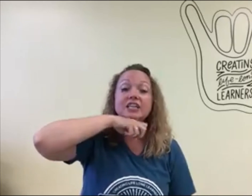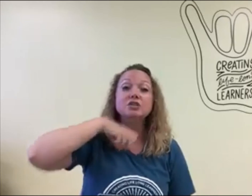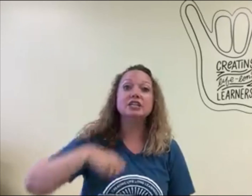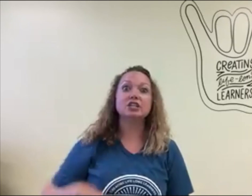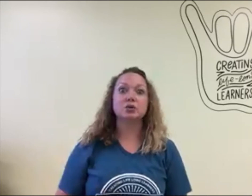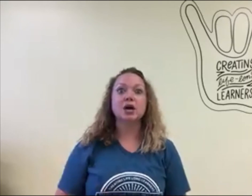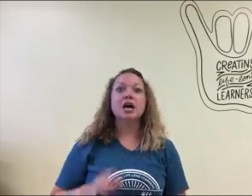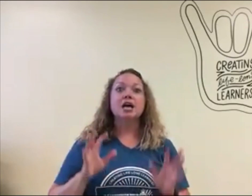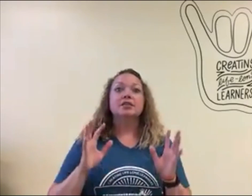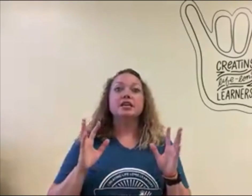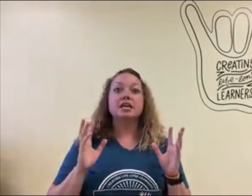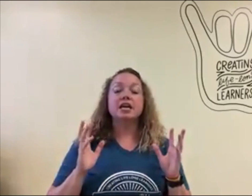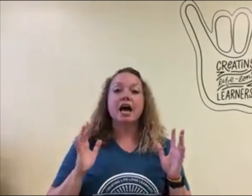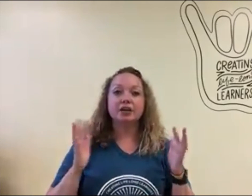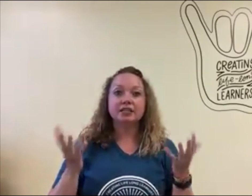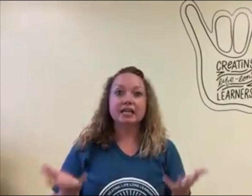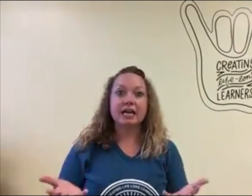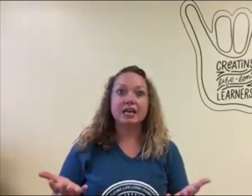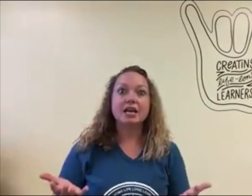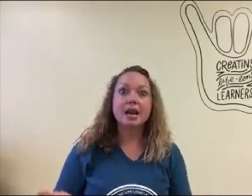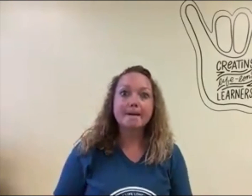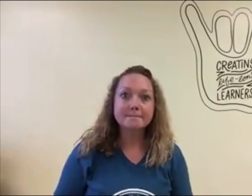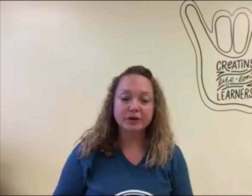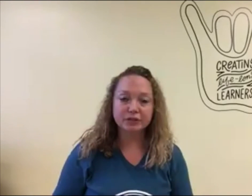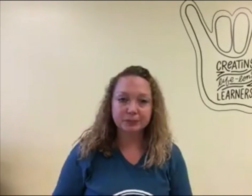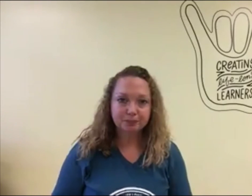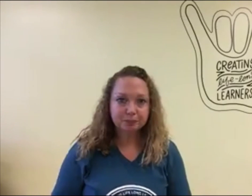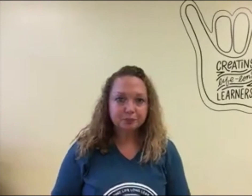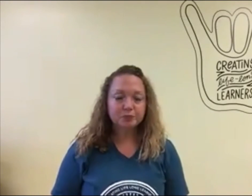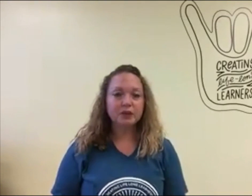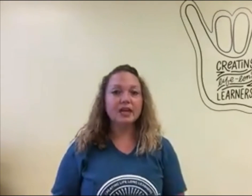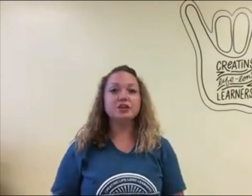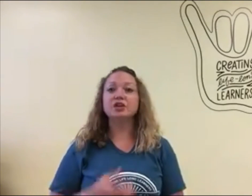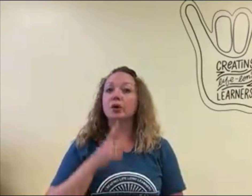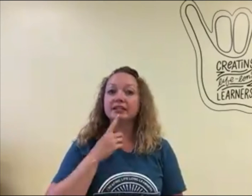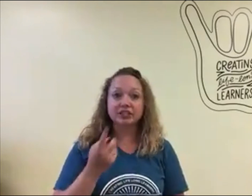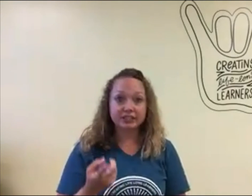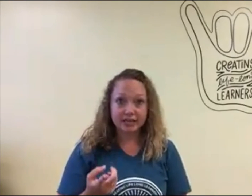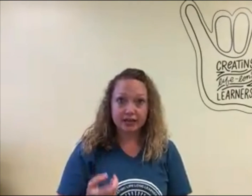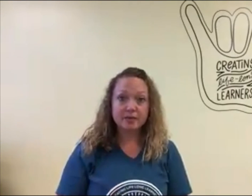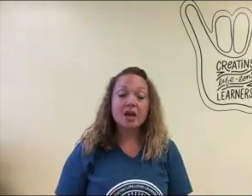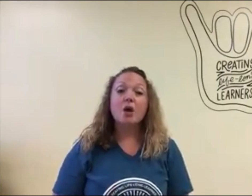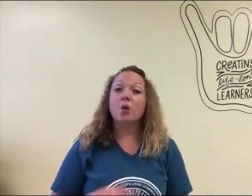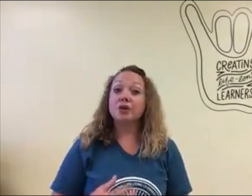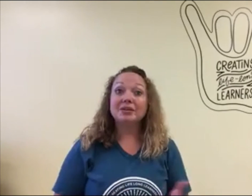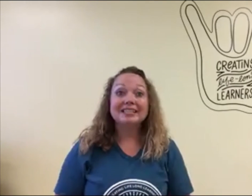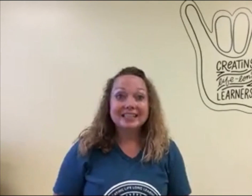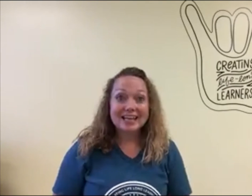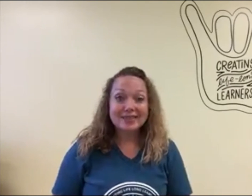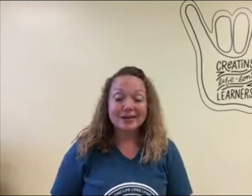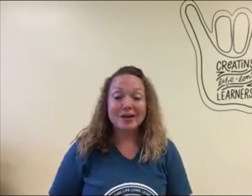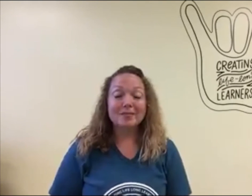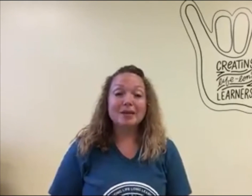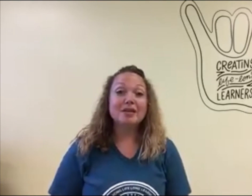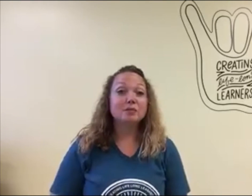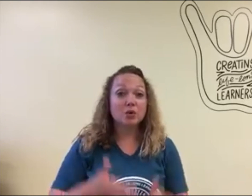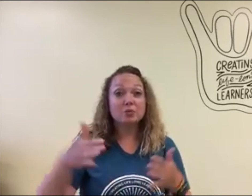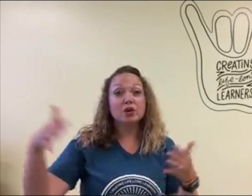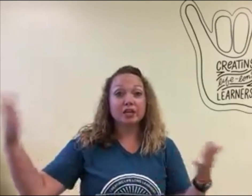know how to sign numbers. And you can always just say them, or you can sign them. And maybe the more and more that you practice,